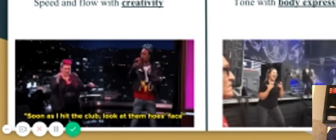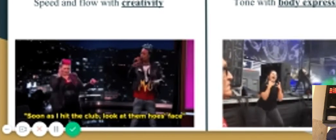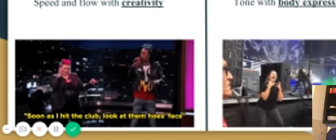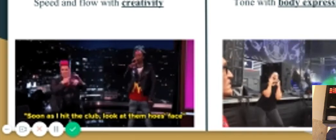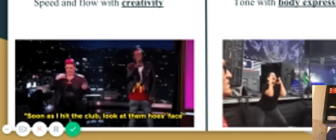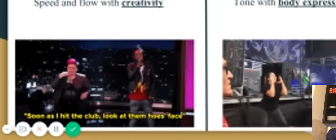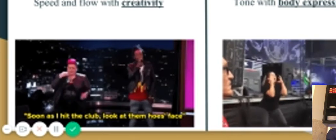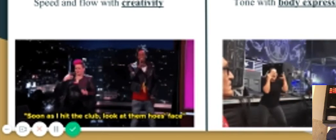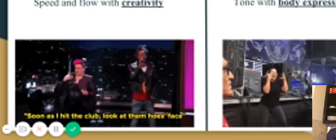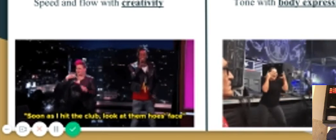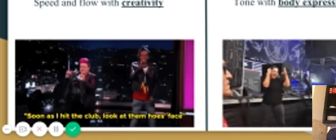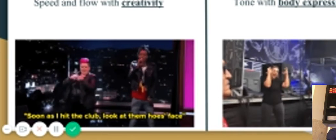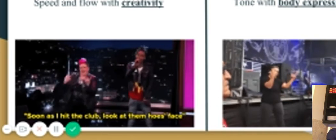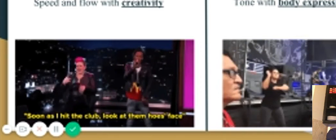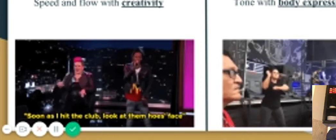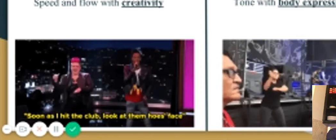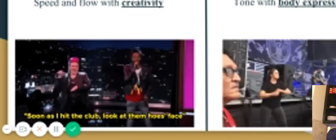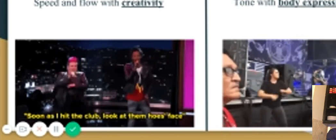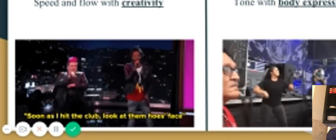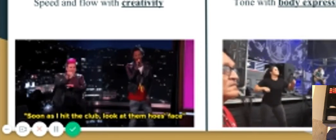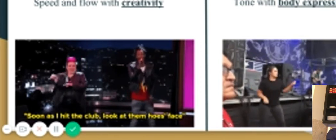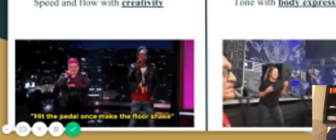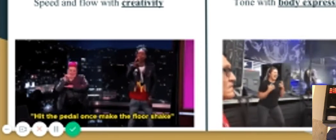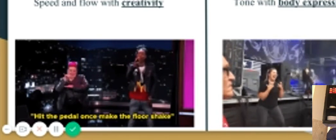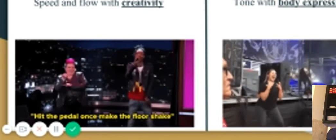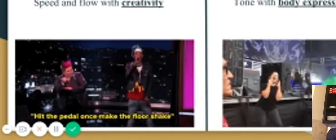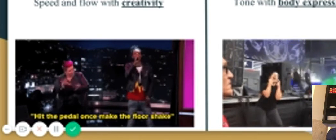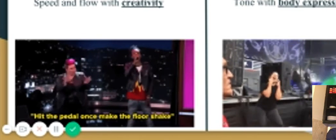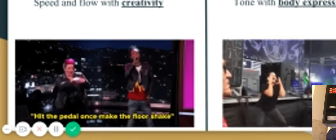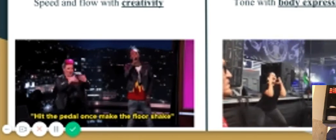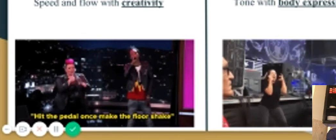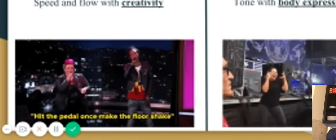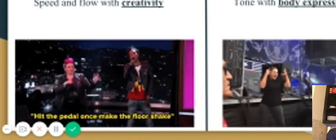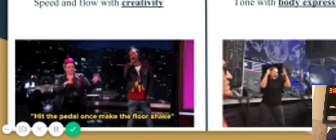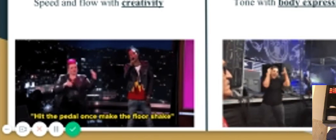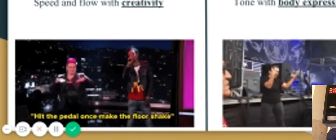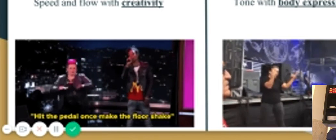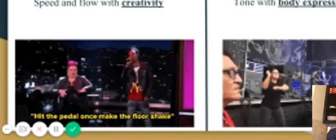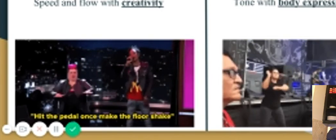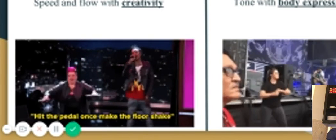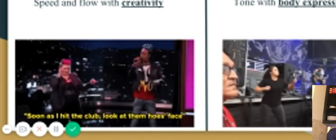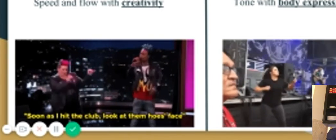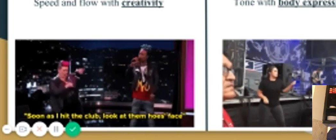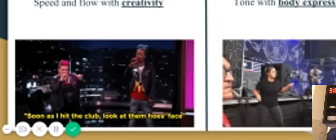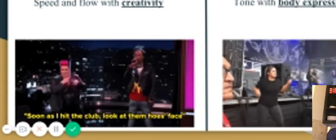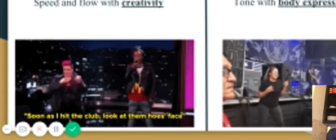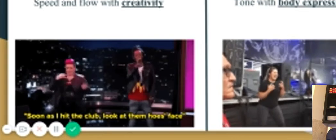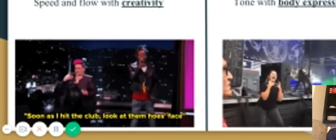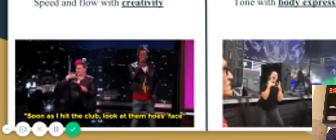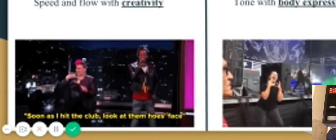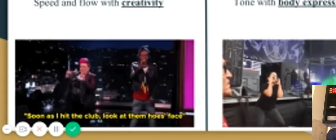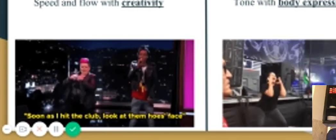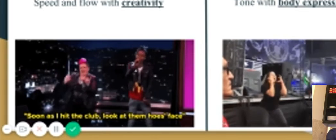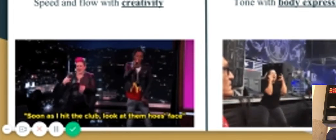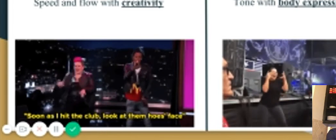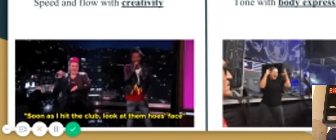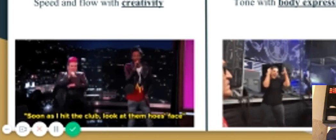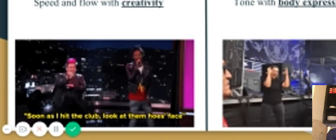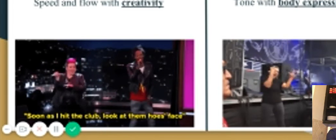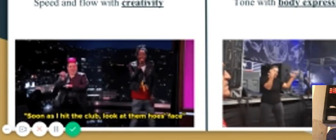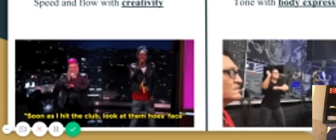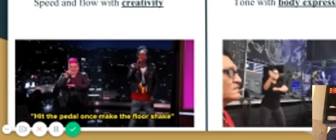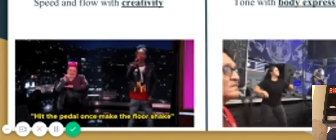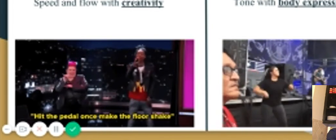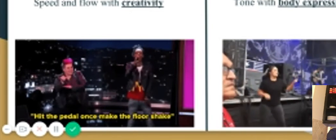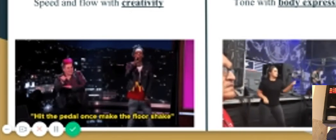example, songs that are like for a screamo song, it can be very intense body movements, just like in the image below.